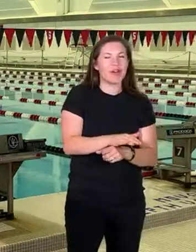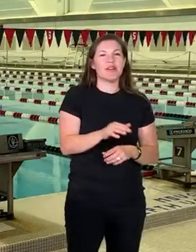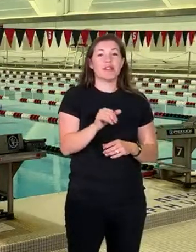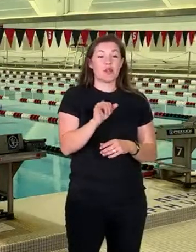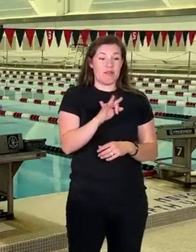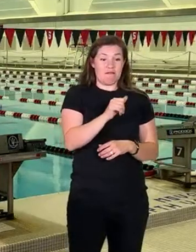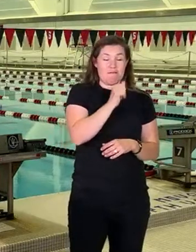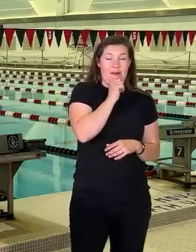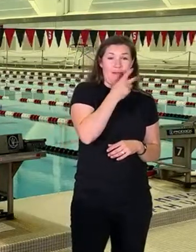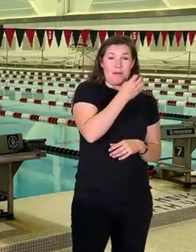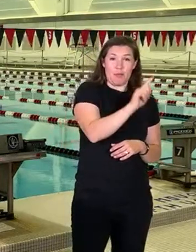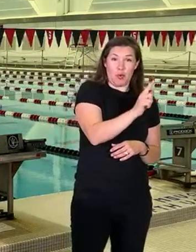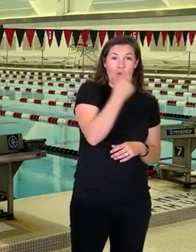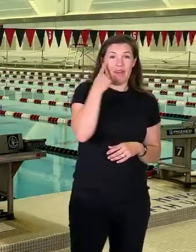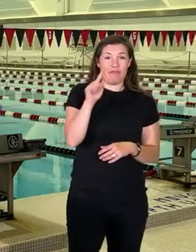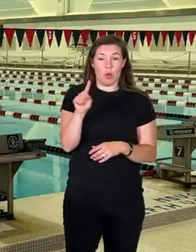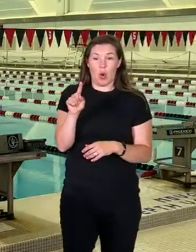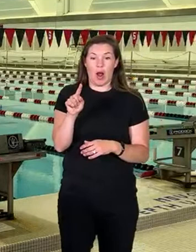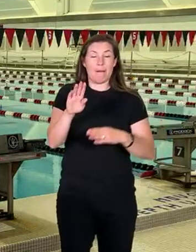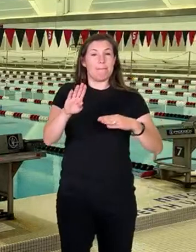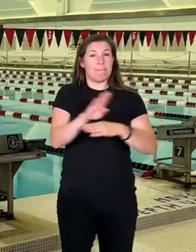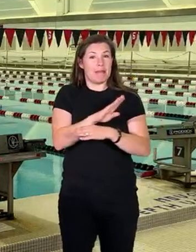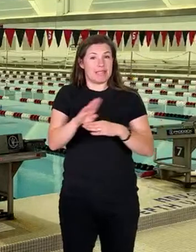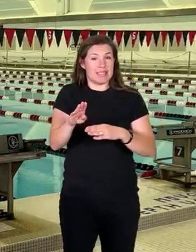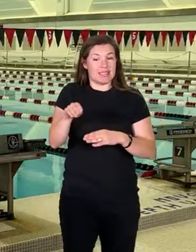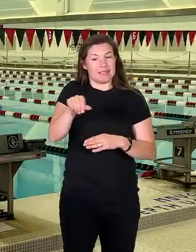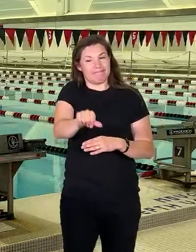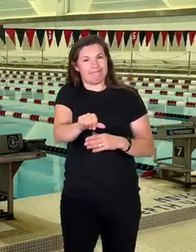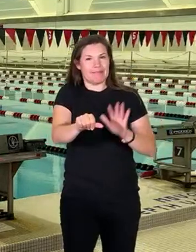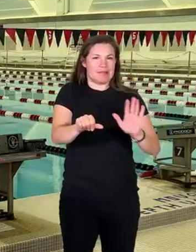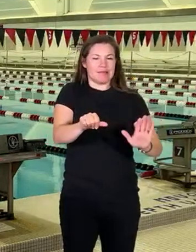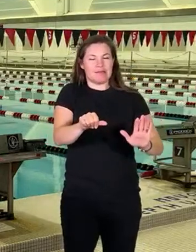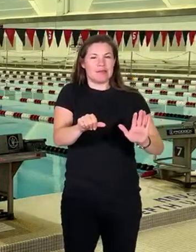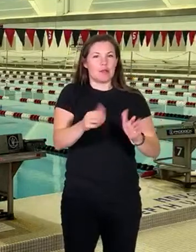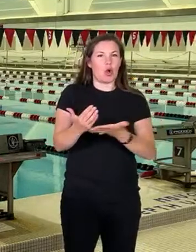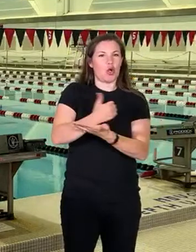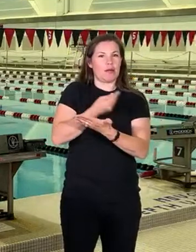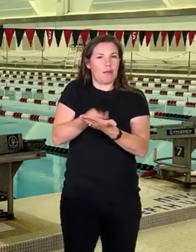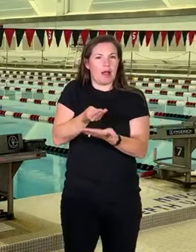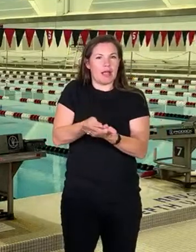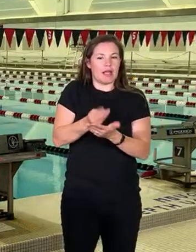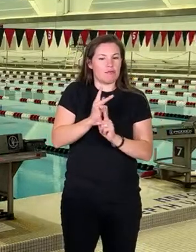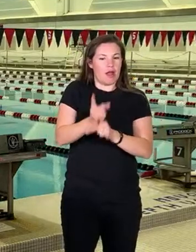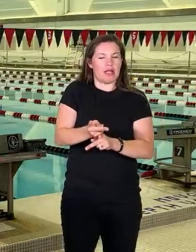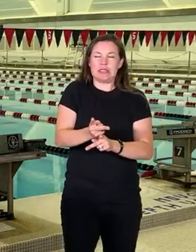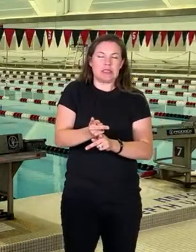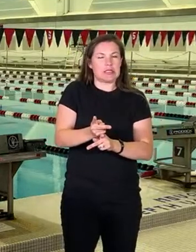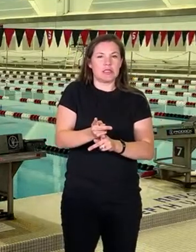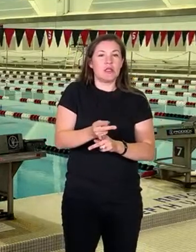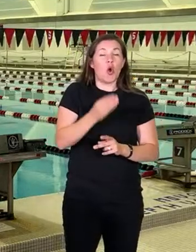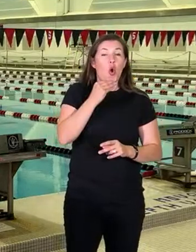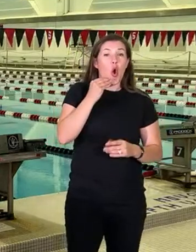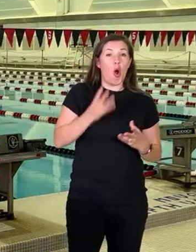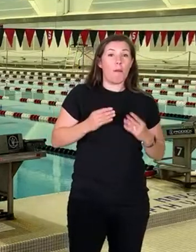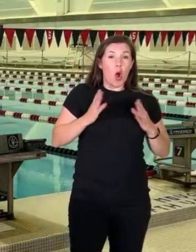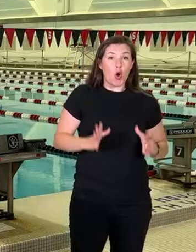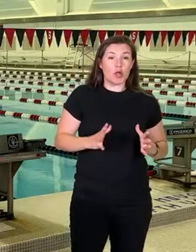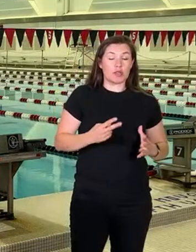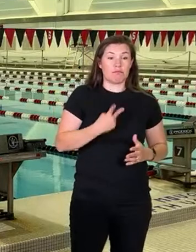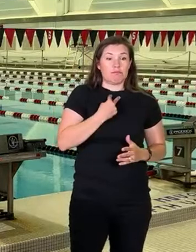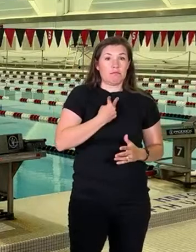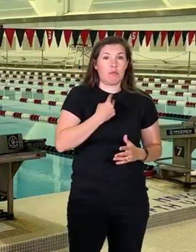your private pool for a business expense, so to speak, where you're renting it out. So the homeowner is now on the hook